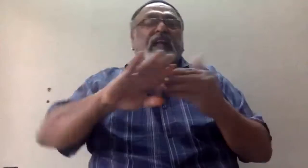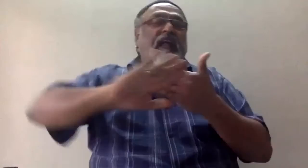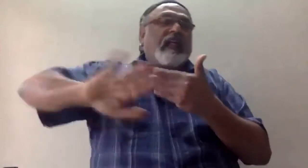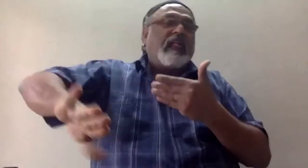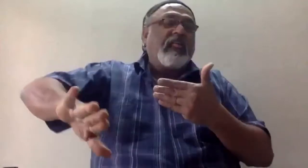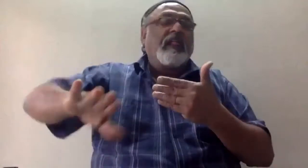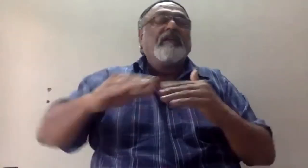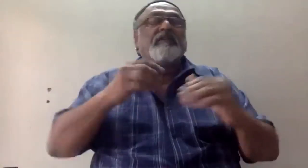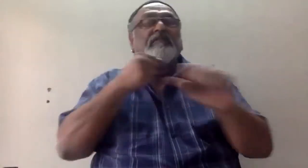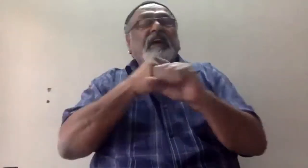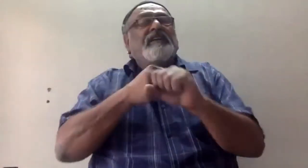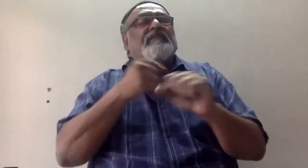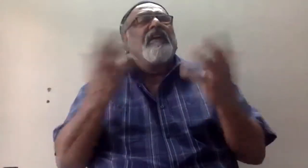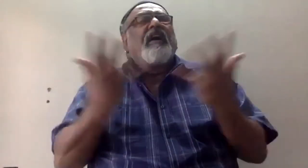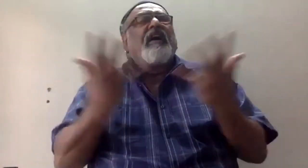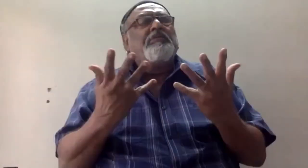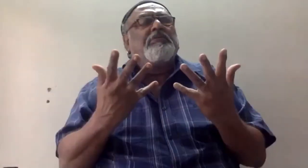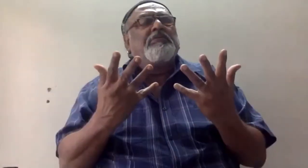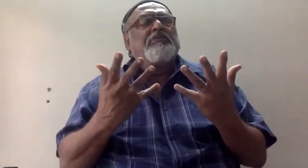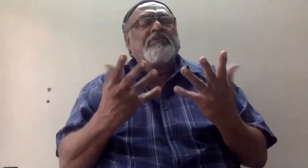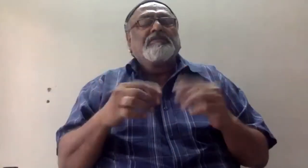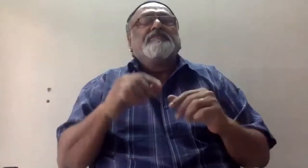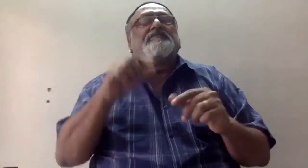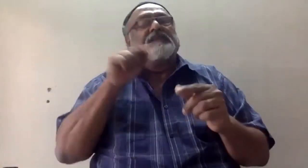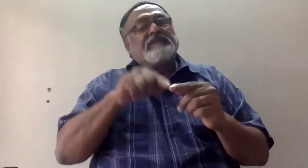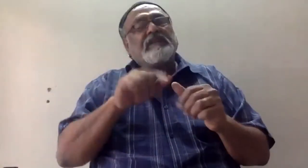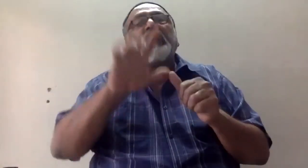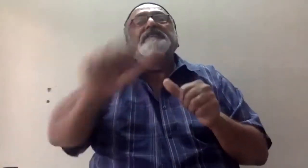the inequality and exclusion happens because of lack of access to justice.